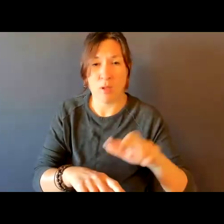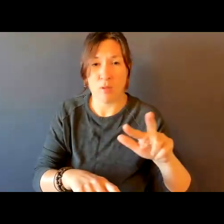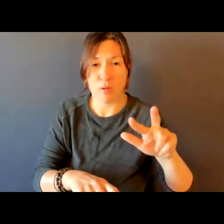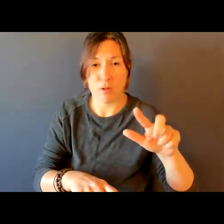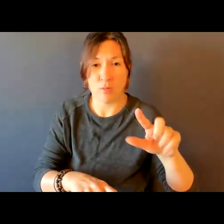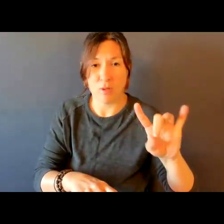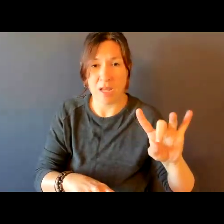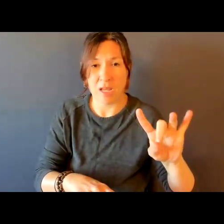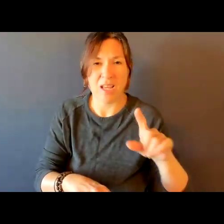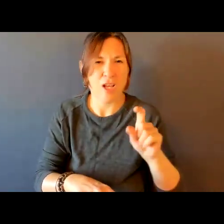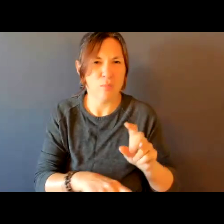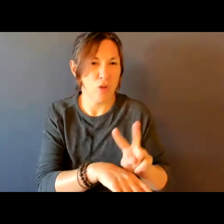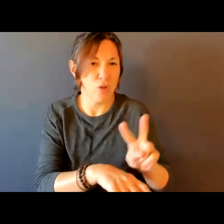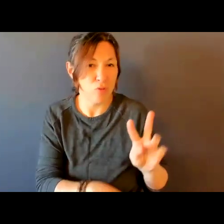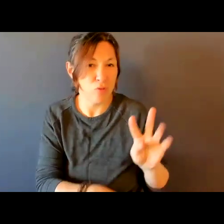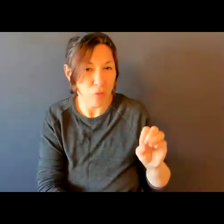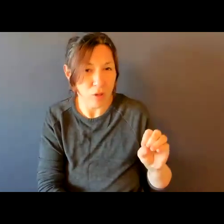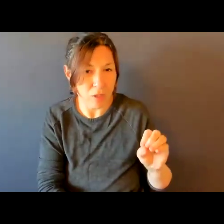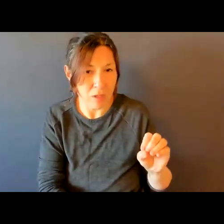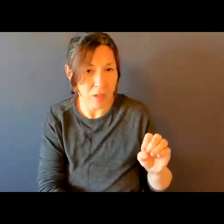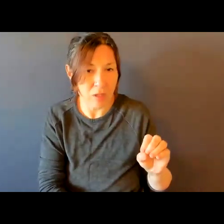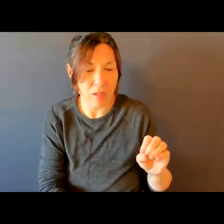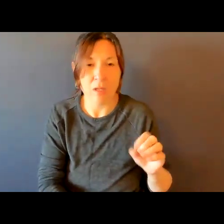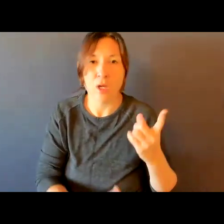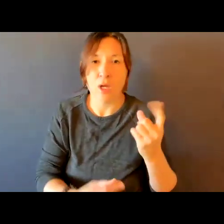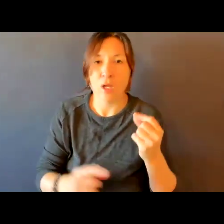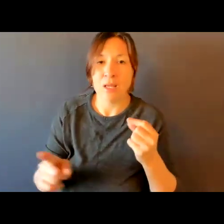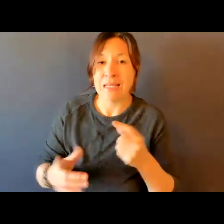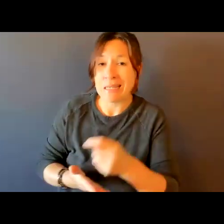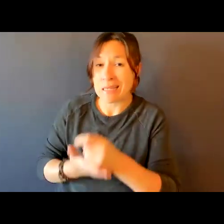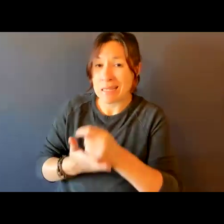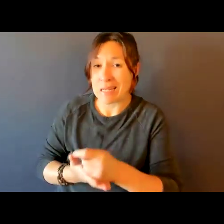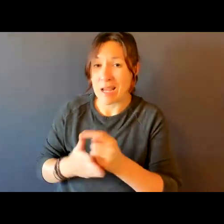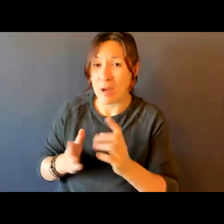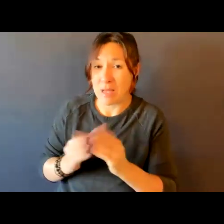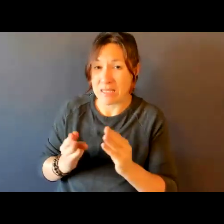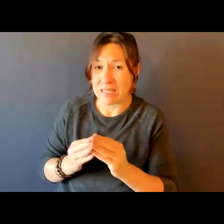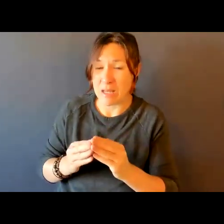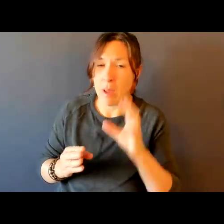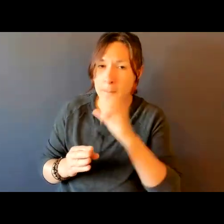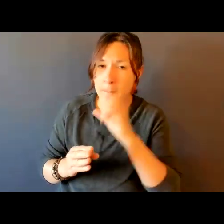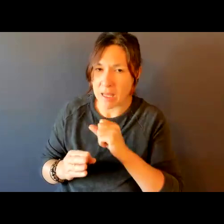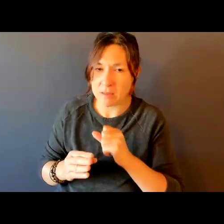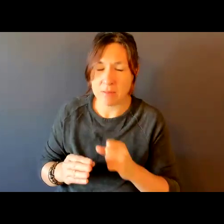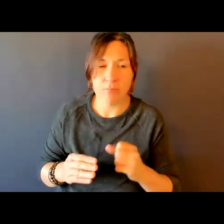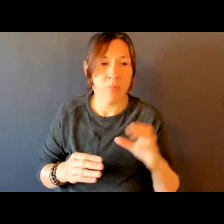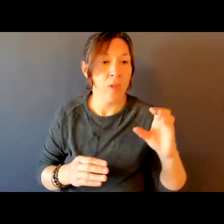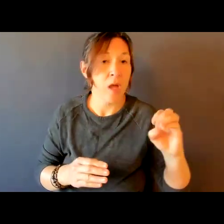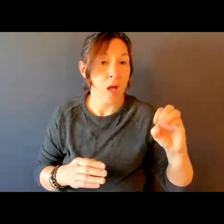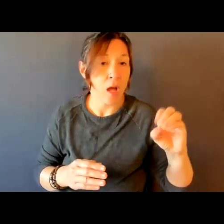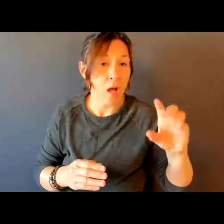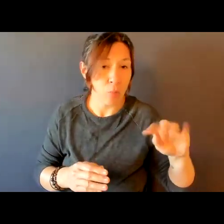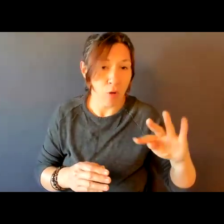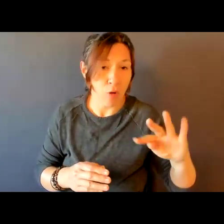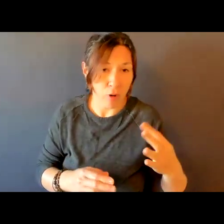at 2:40 p.m. and he missed his therapy session. On October 4th and 16th,